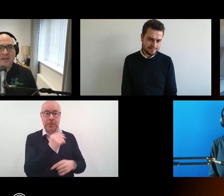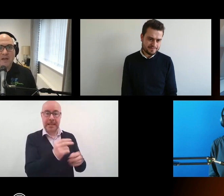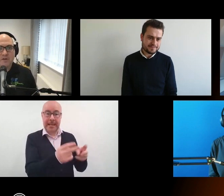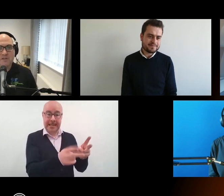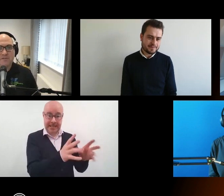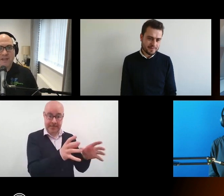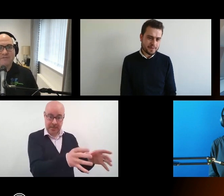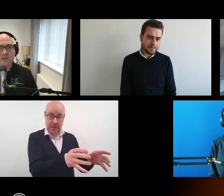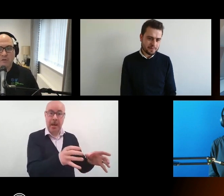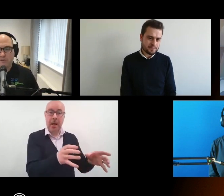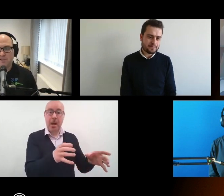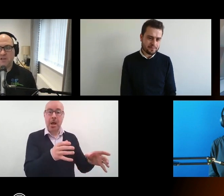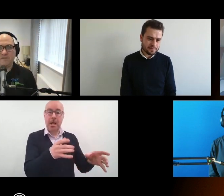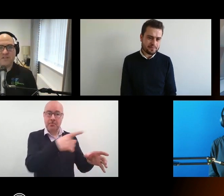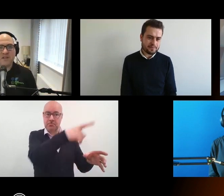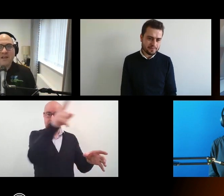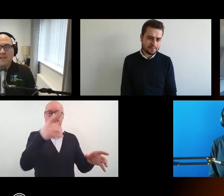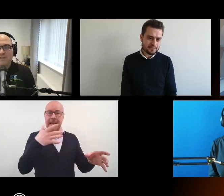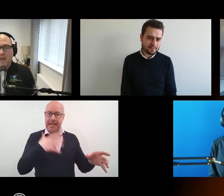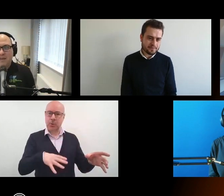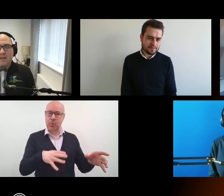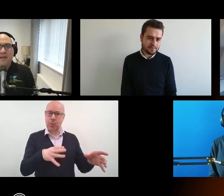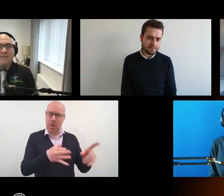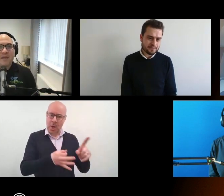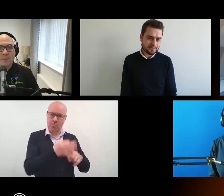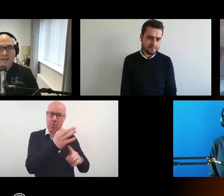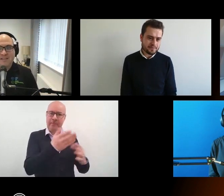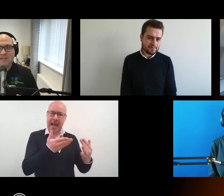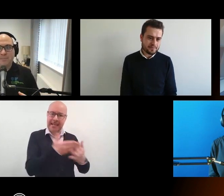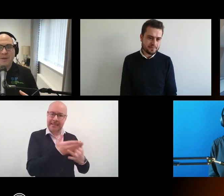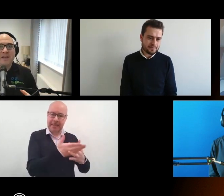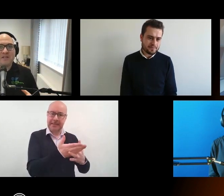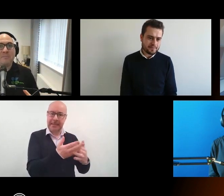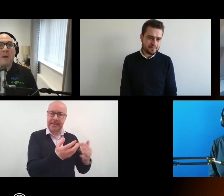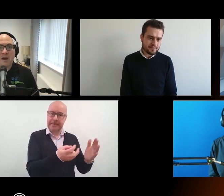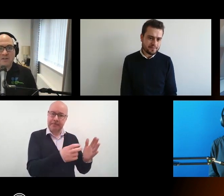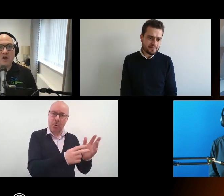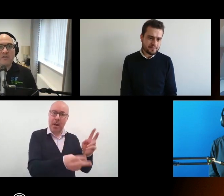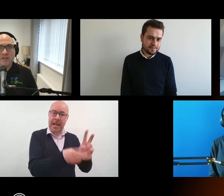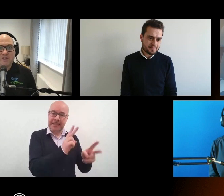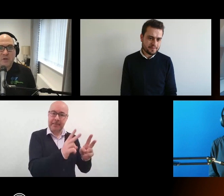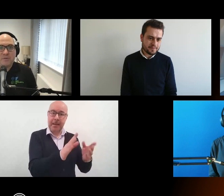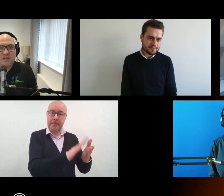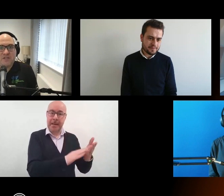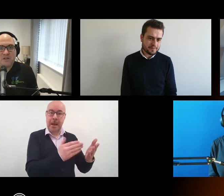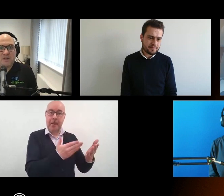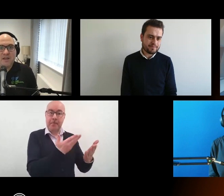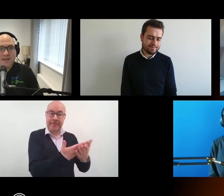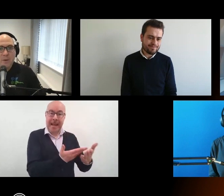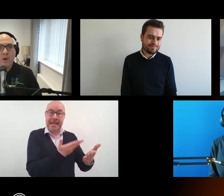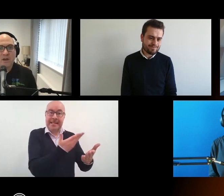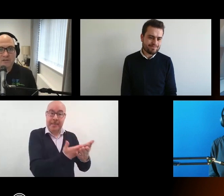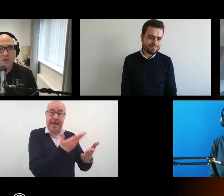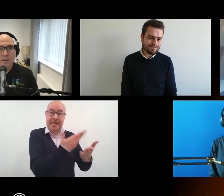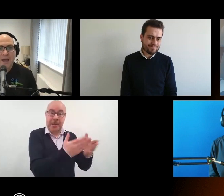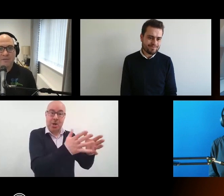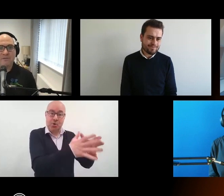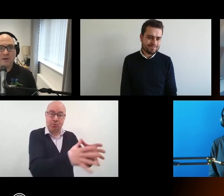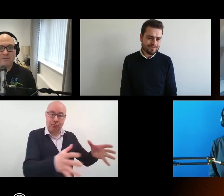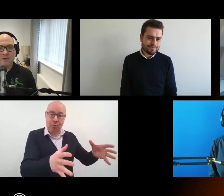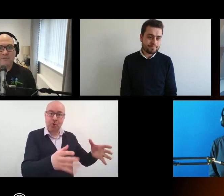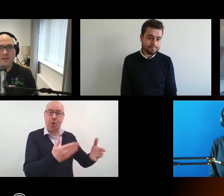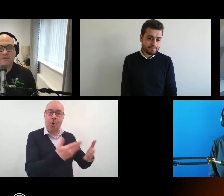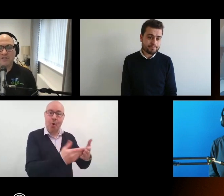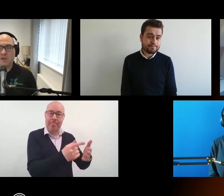have to be inclusive and they have to offer a service, then there places a bigger demand on the interpretation network that you